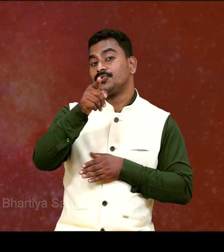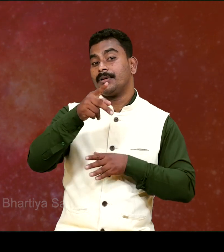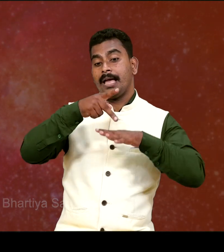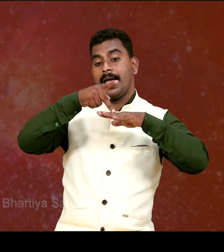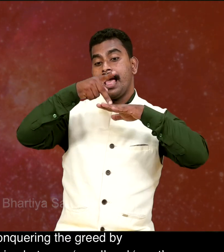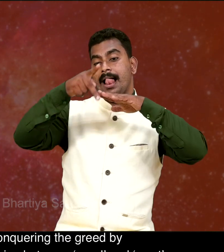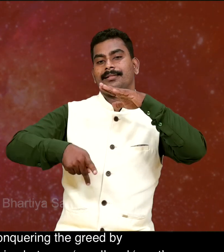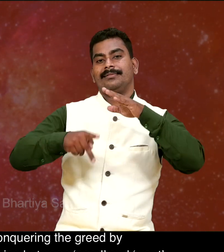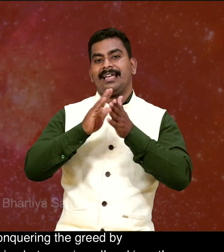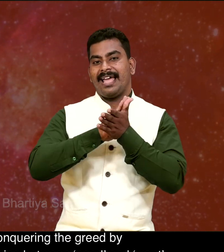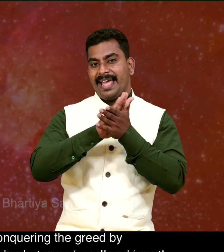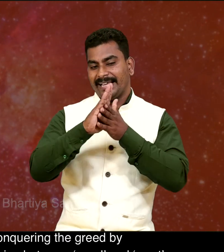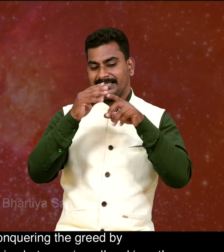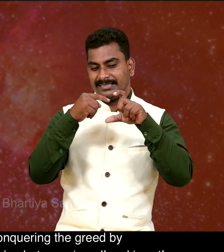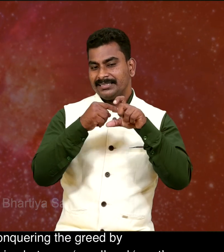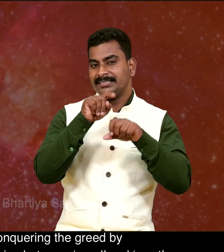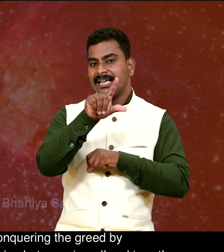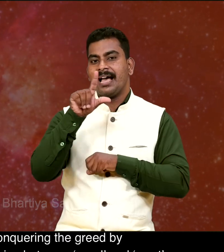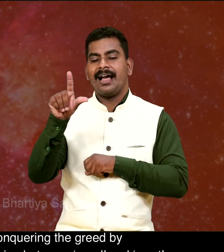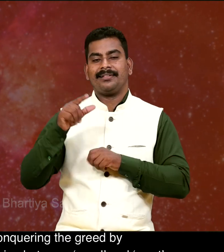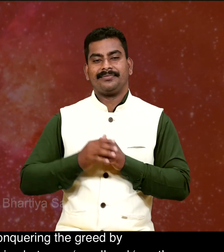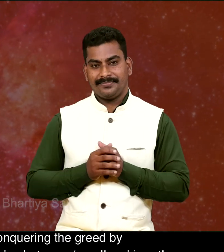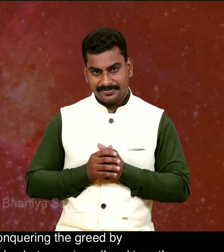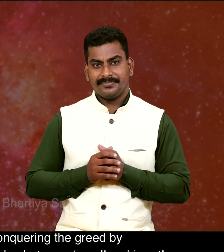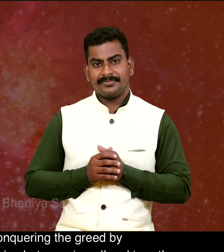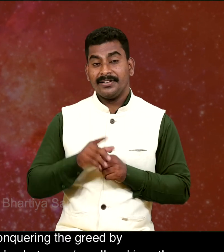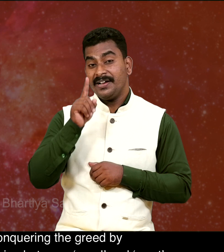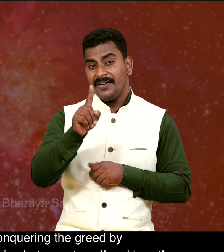Conquering the greed by distinguishing between need and want.